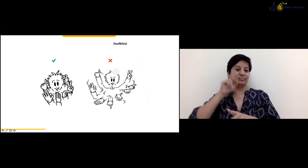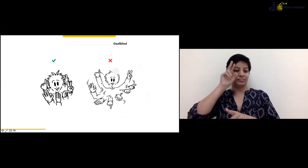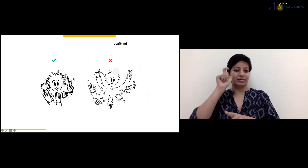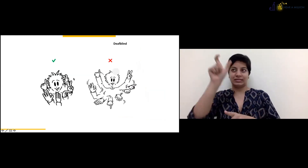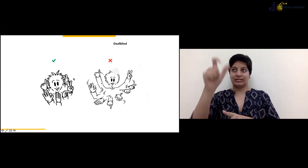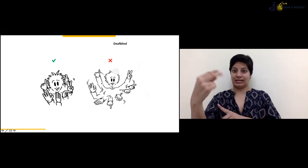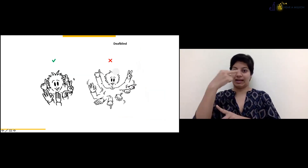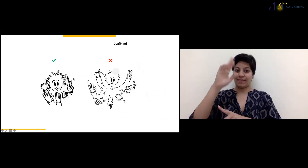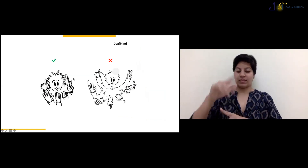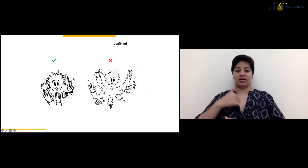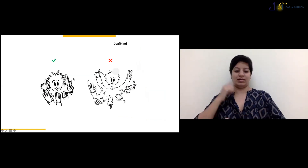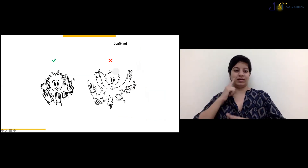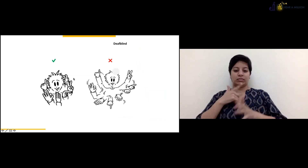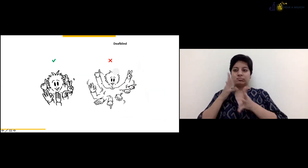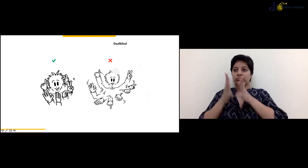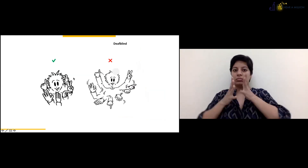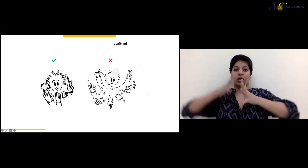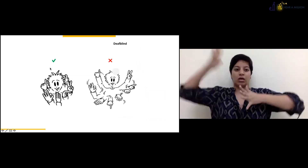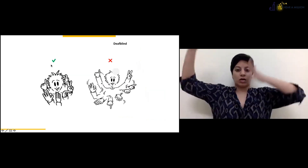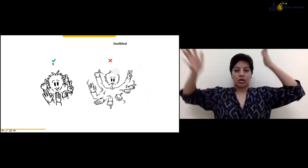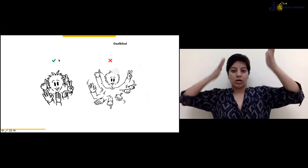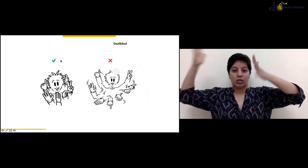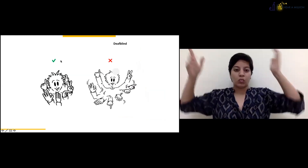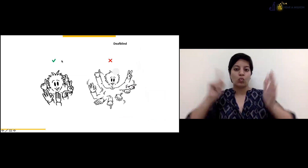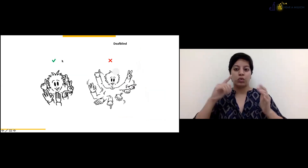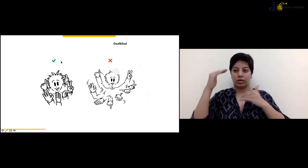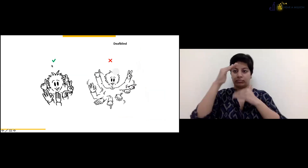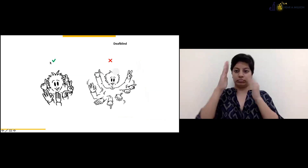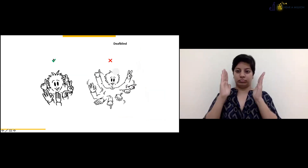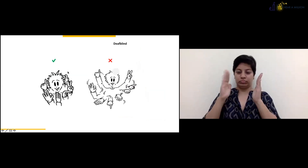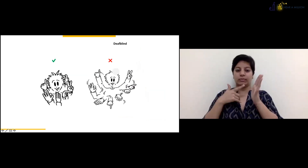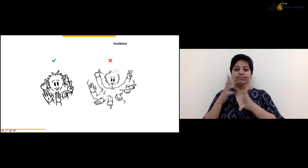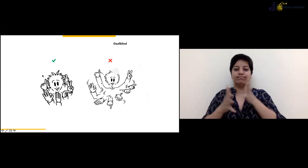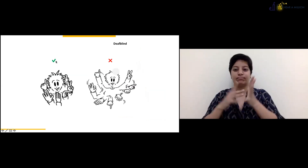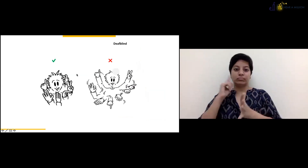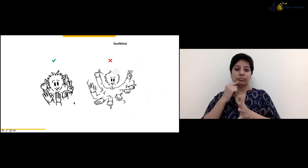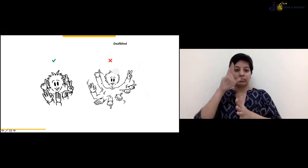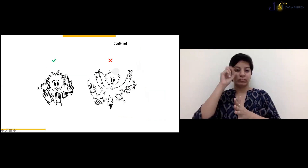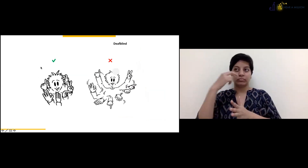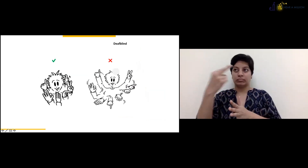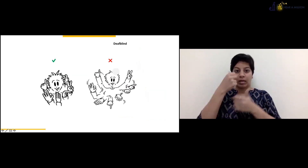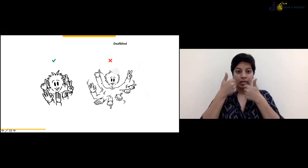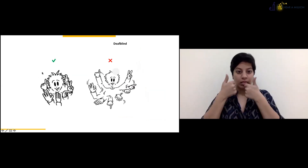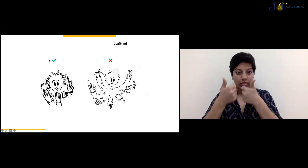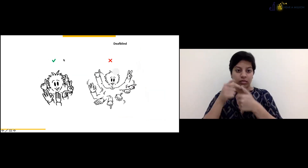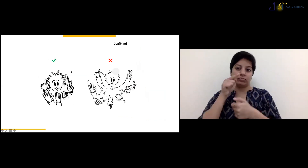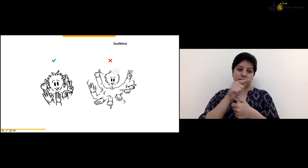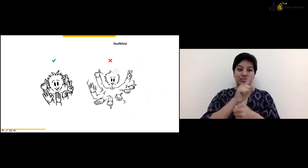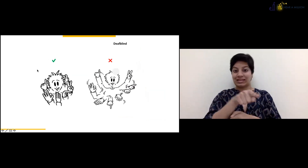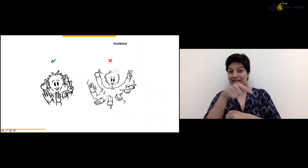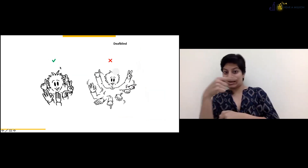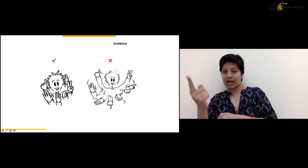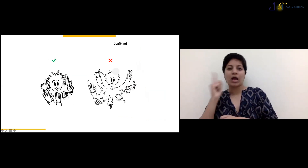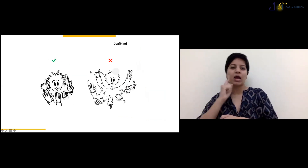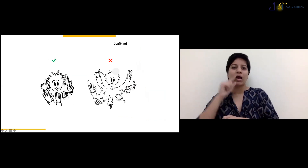and wrong thing. What is the meaning of this? For example, deaf. I'm a Ravneet okay? I'm doing a sign like this. Okay, if somebody